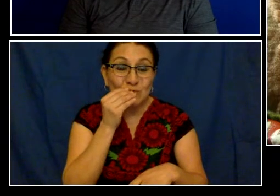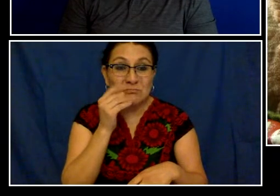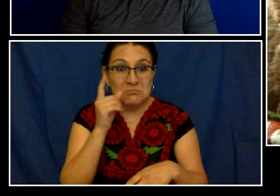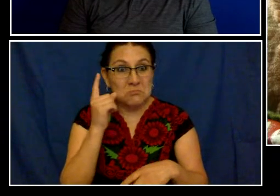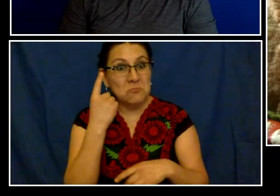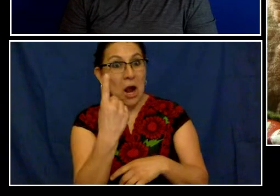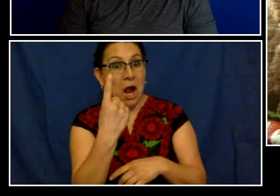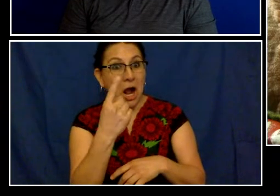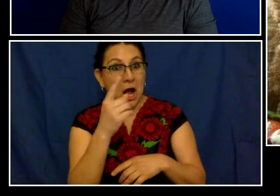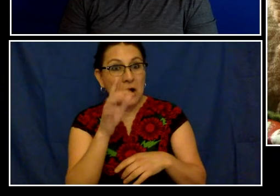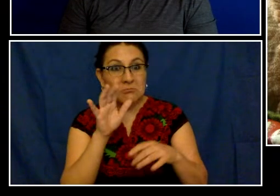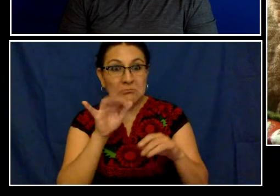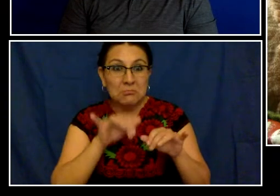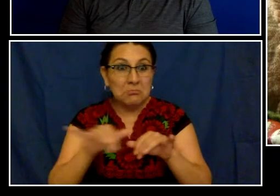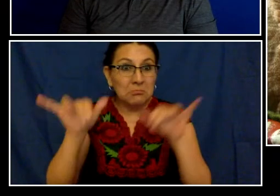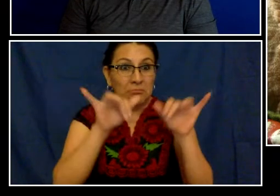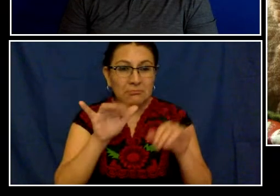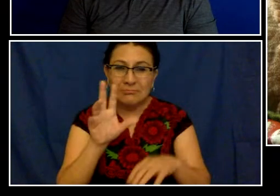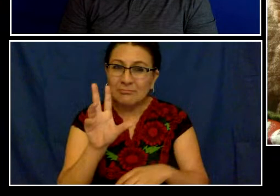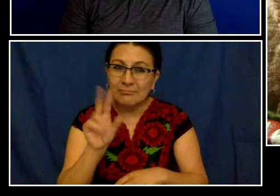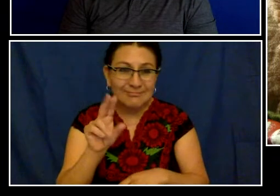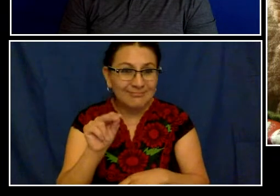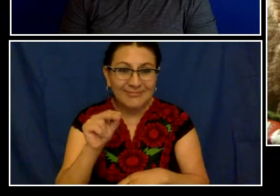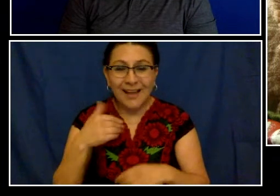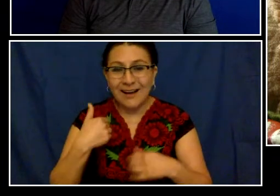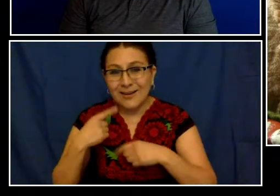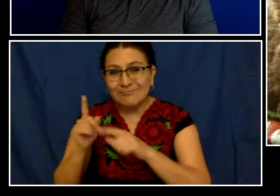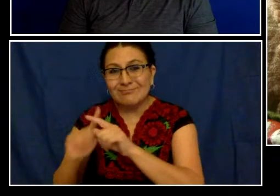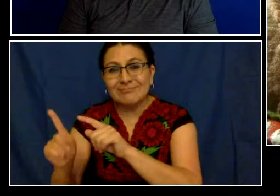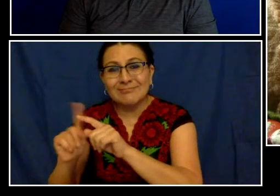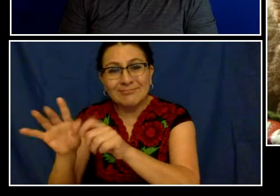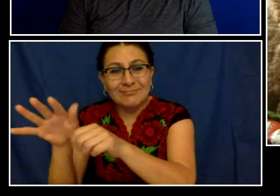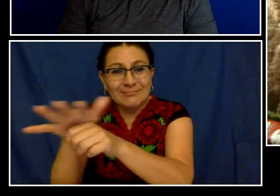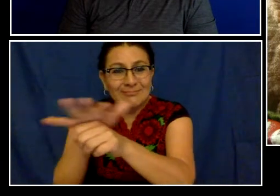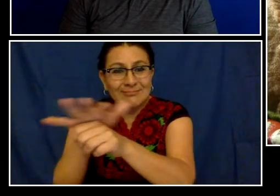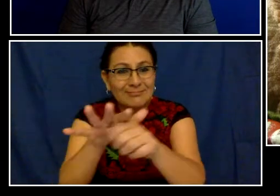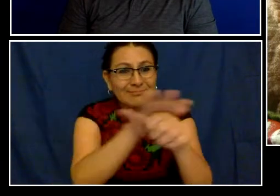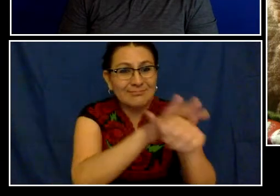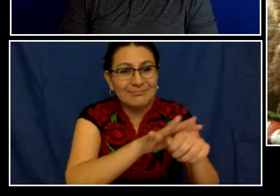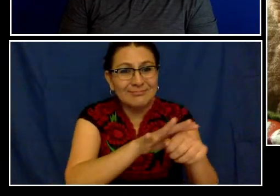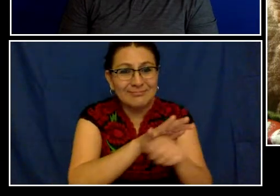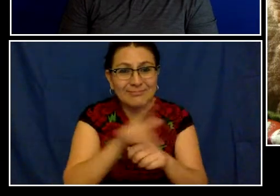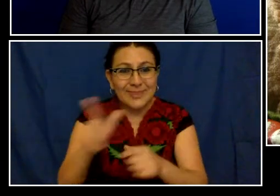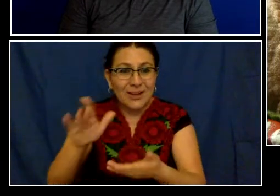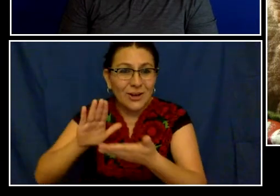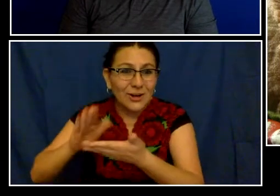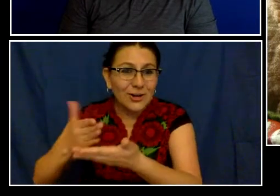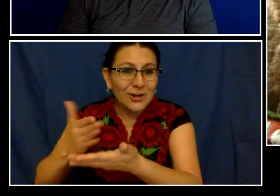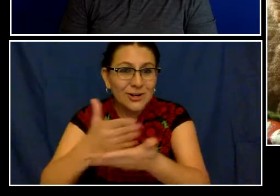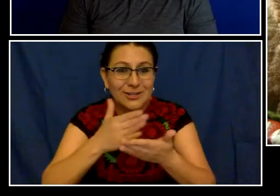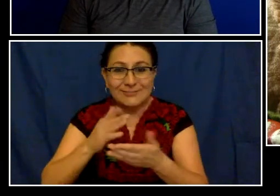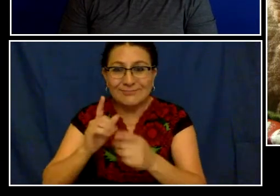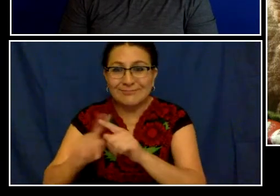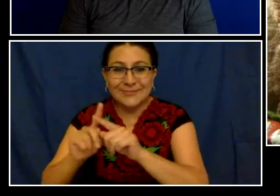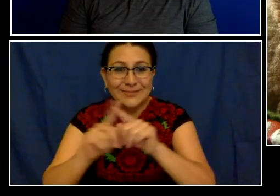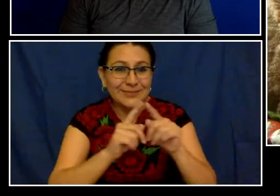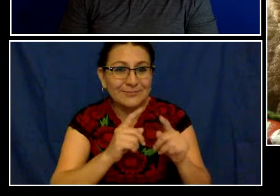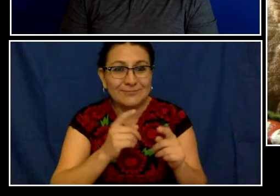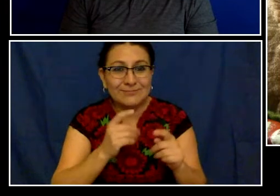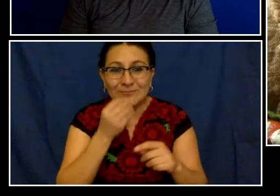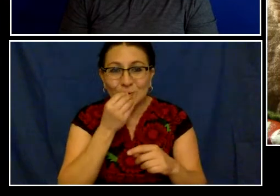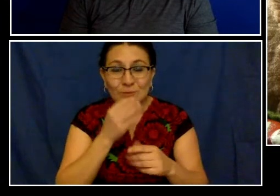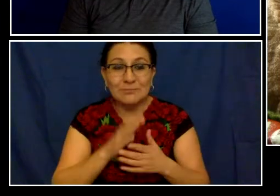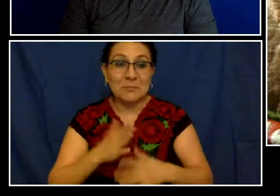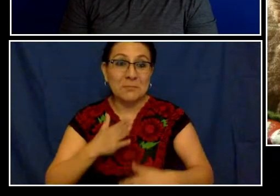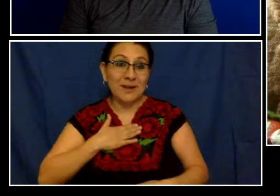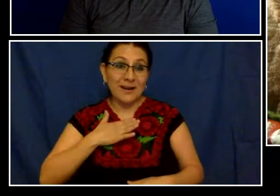So we have food. Can't have a celebration without food, right? Is it the same food throughout all of Mexico? There's different food all